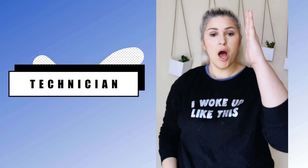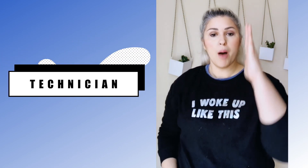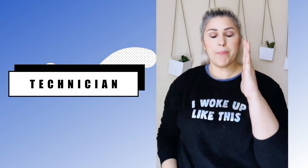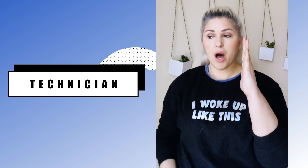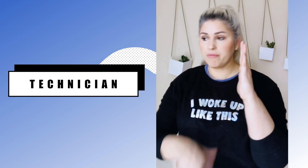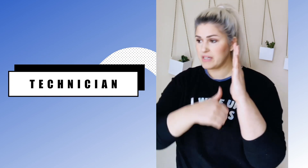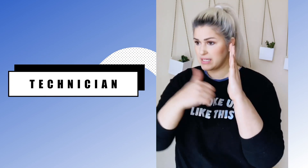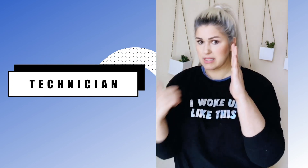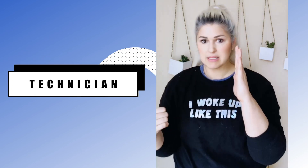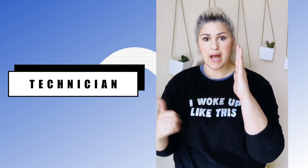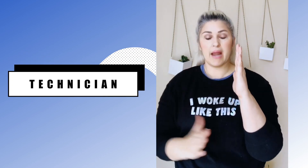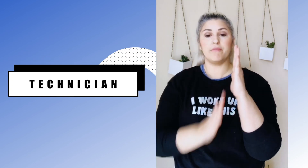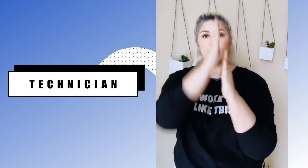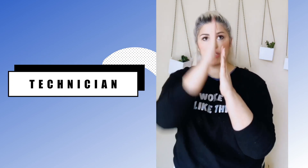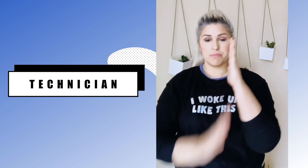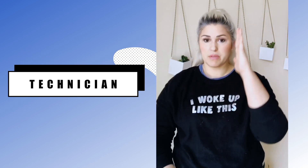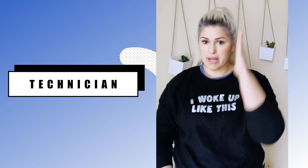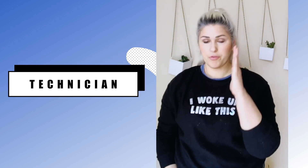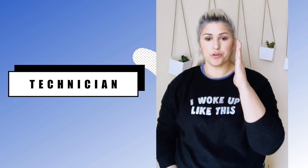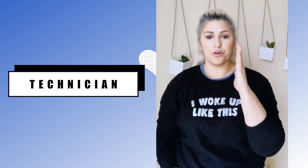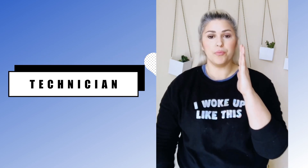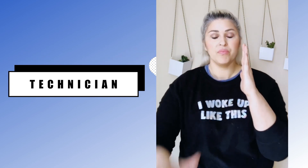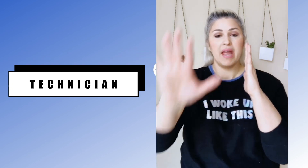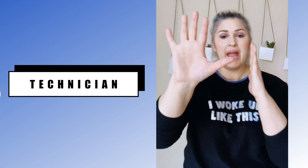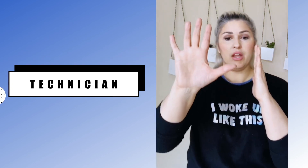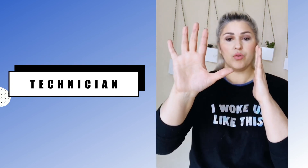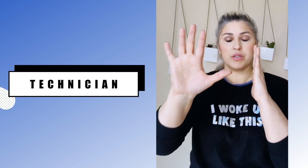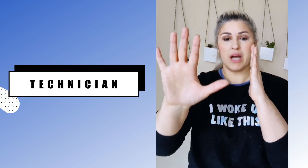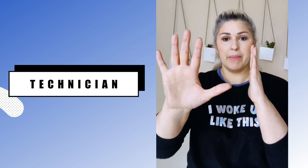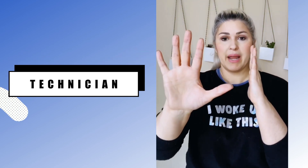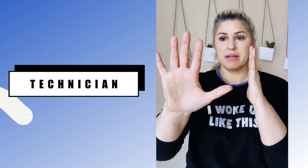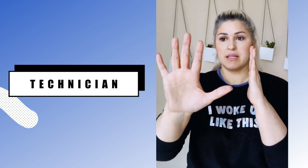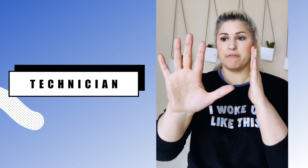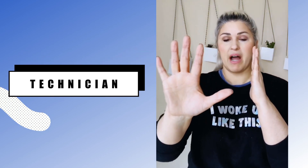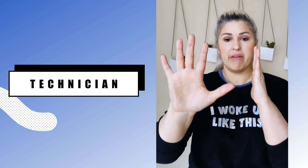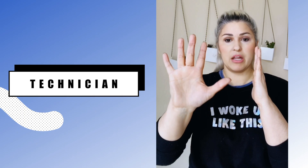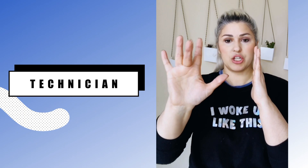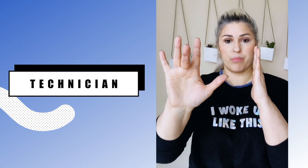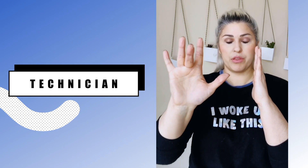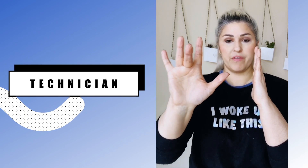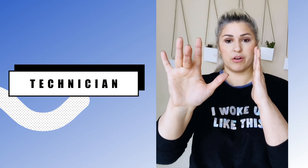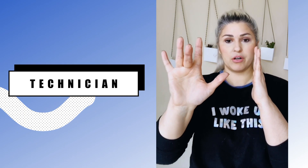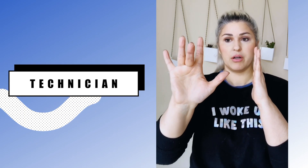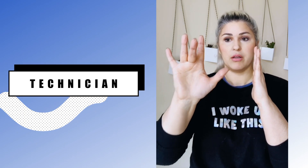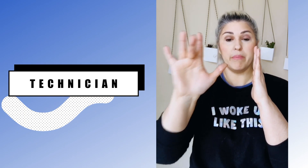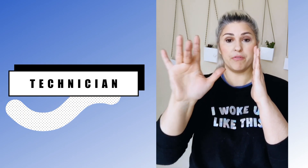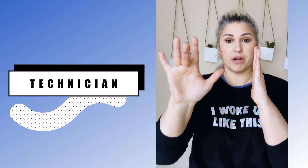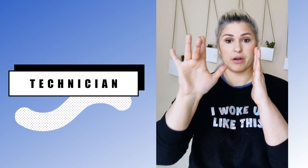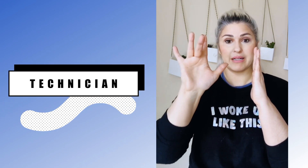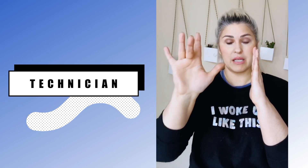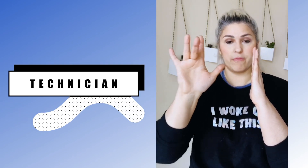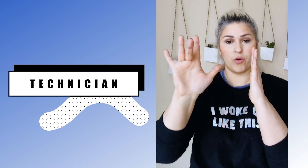shape, palm facing the side, fingertip, hand vertical, and your dominant hand is in the 5 hand shape with the